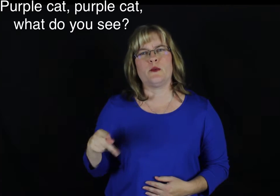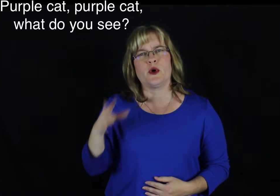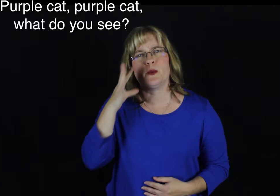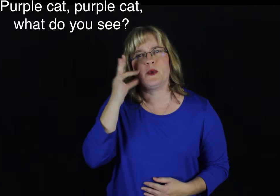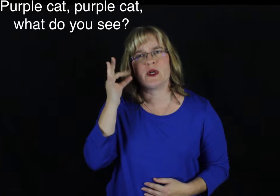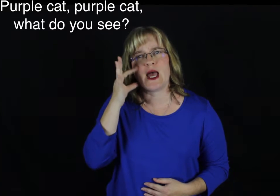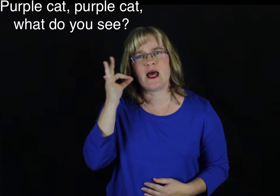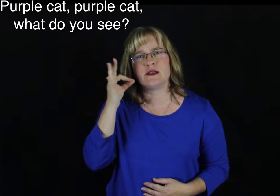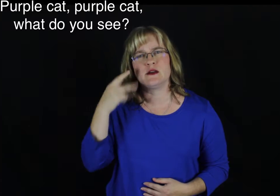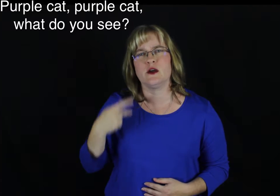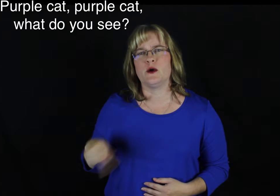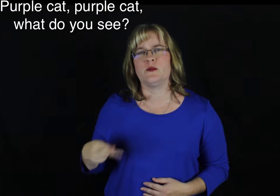Purple cat,